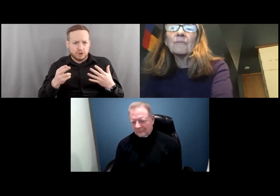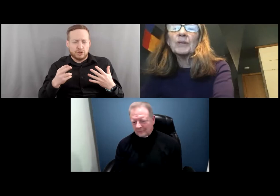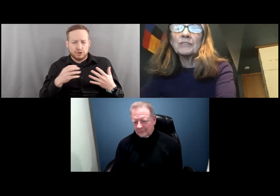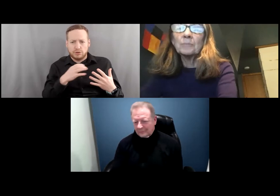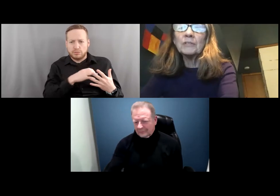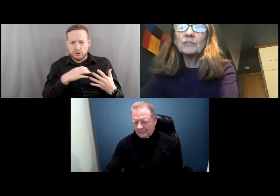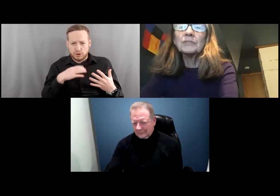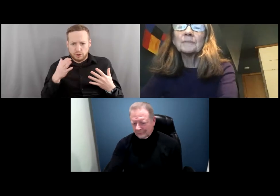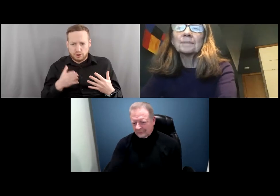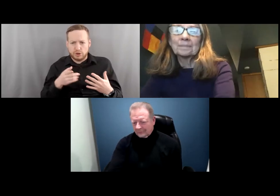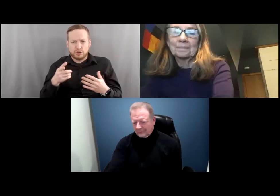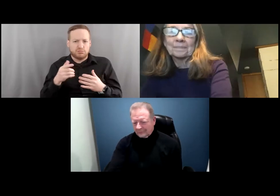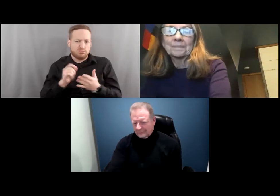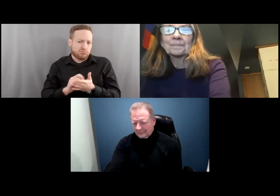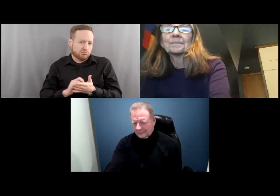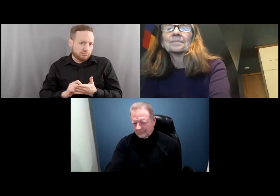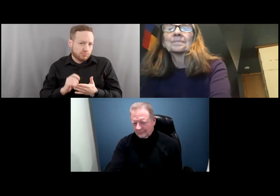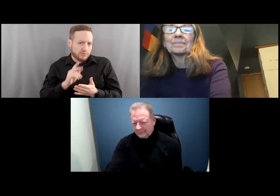We have Betsy Beach.